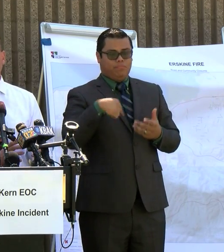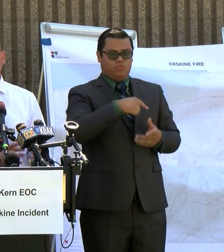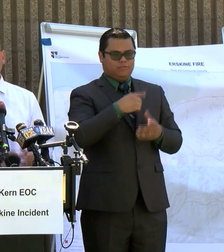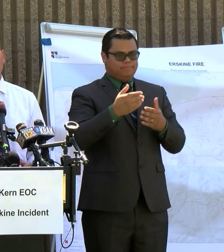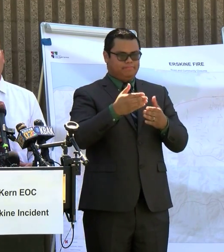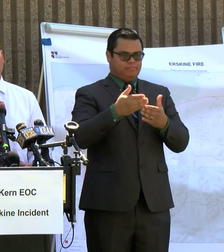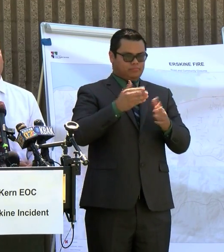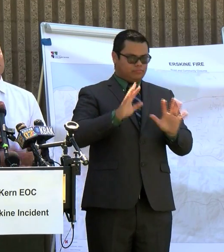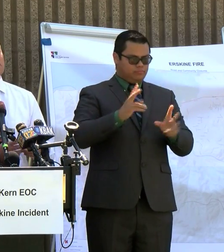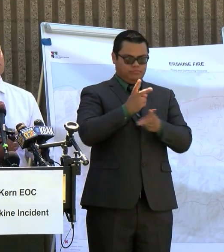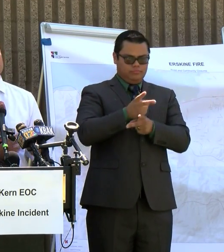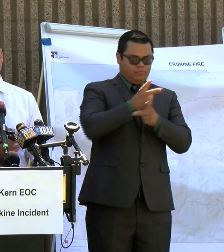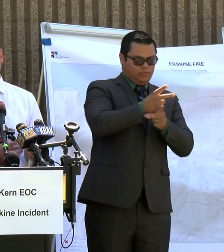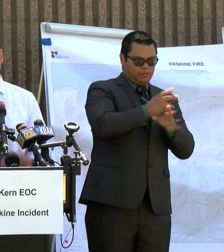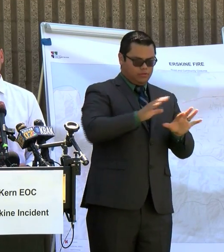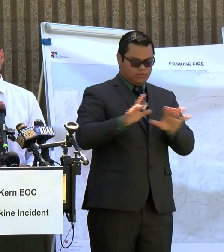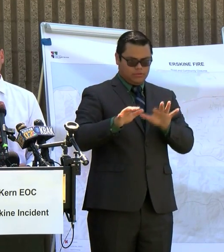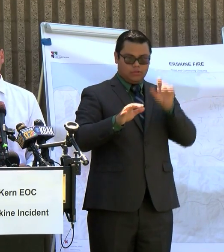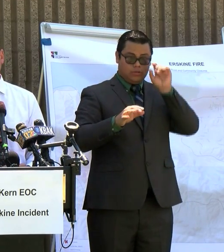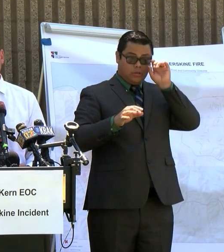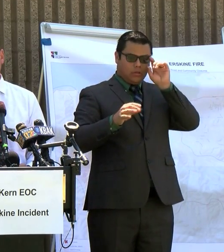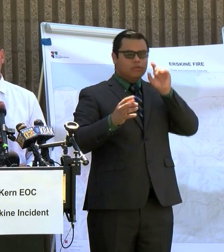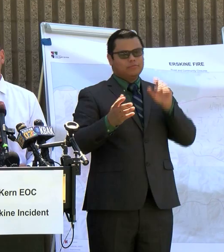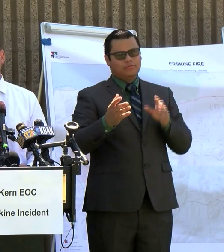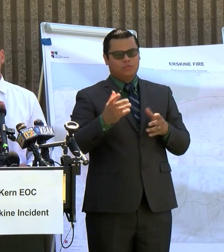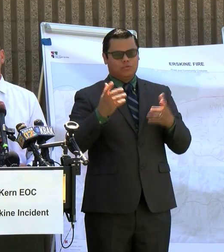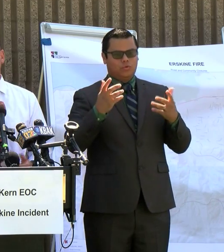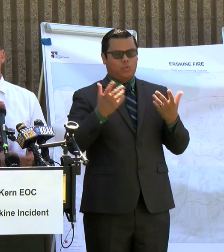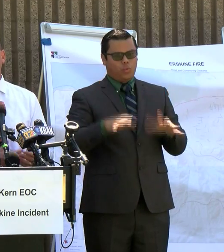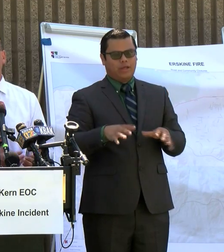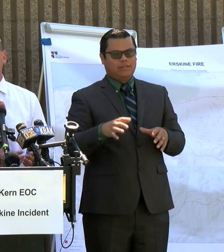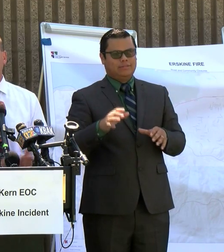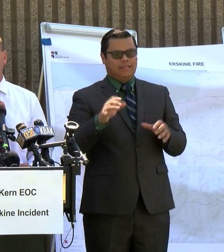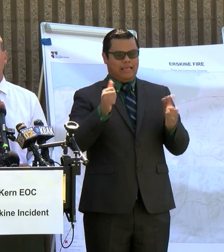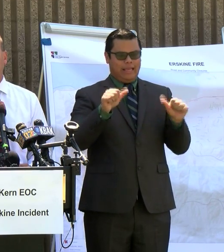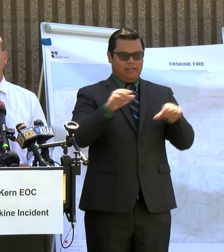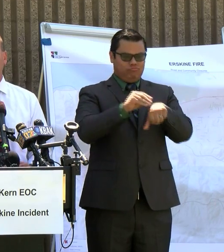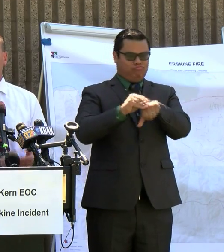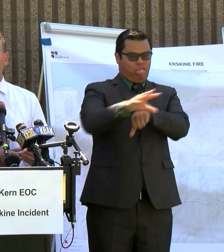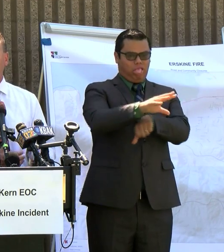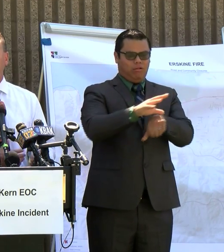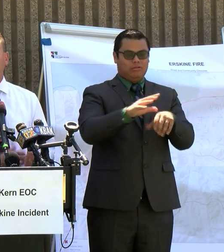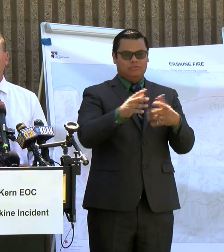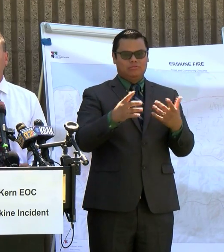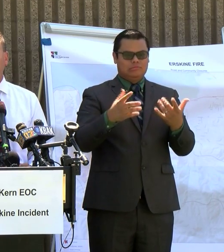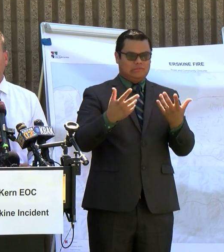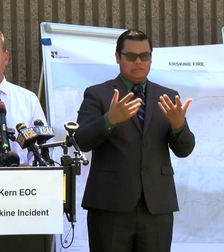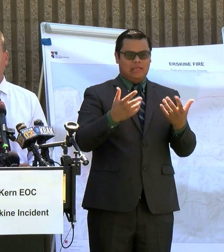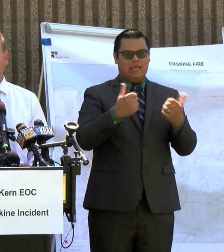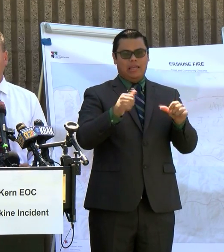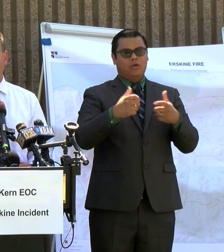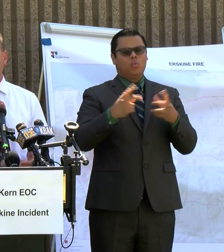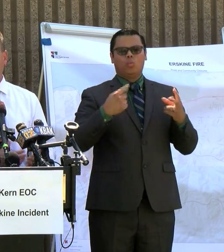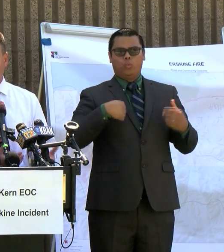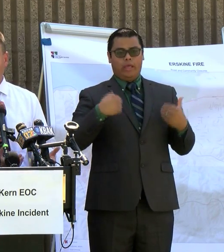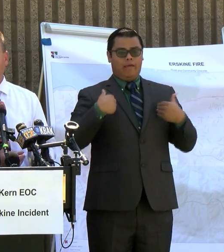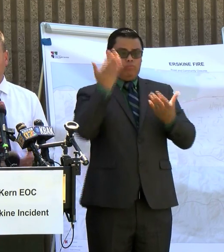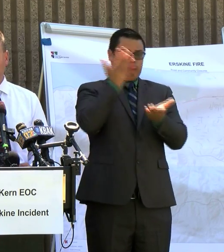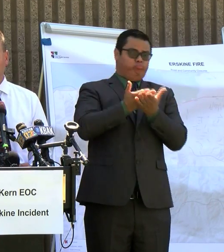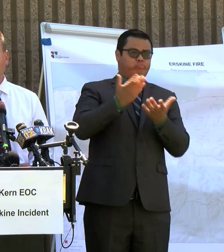is decreased and the potential for contamination exists. We don't have evidence to say that there is any presence of